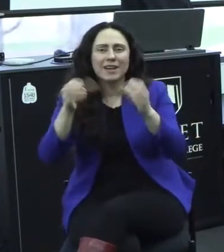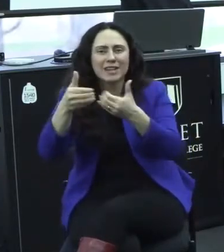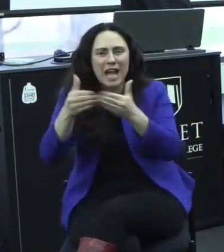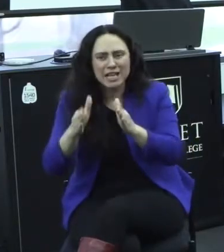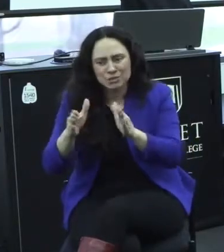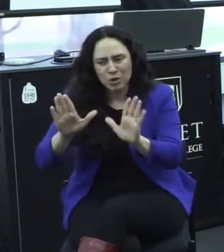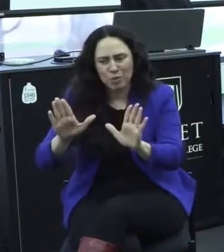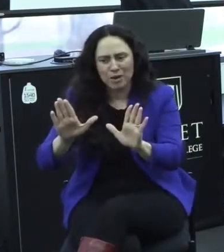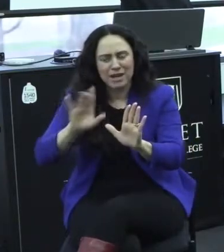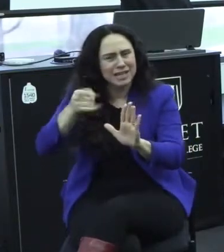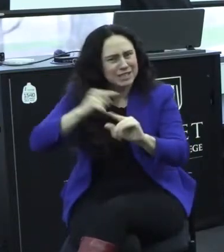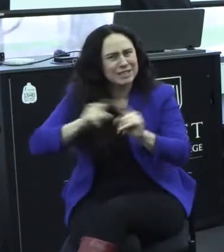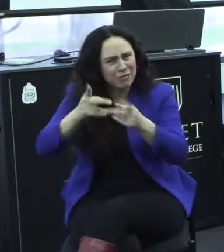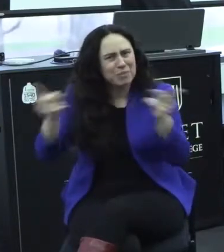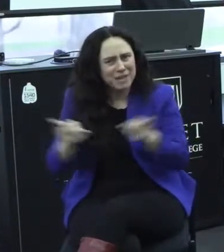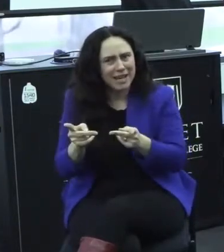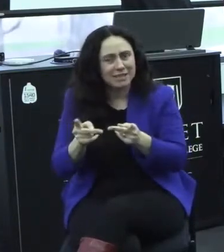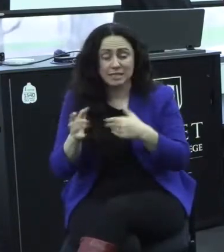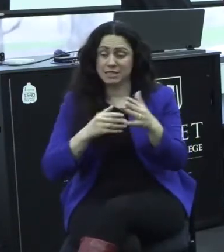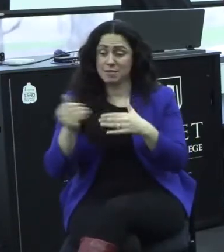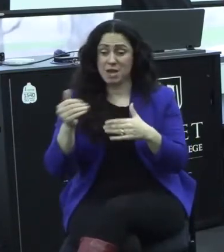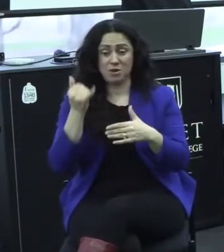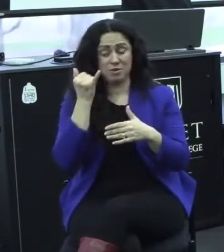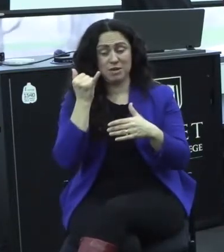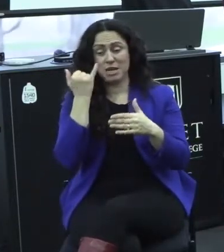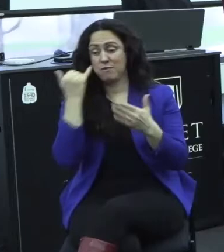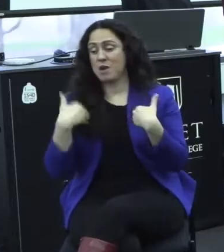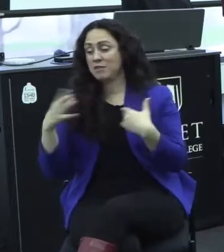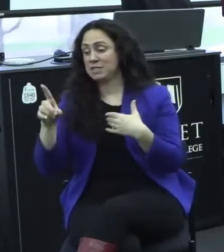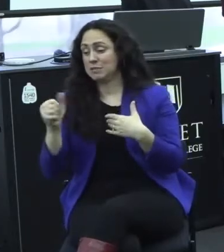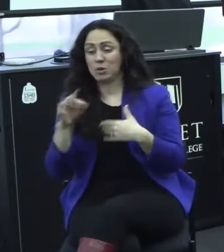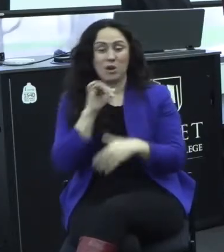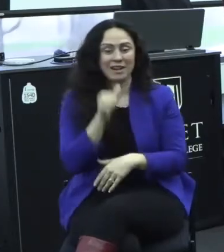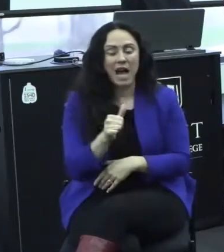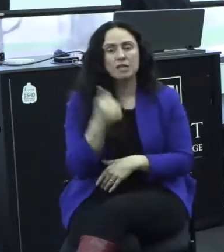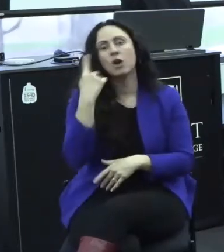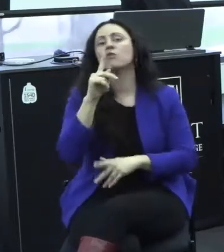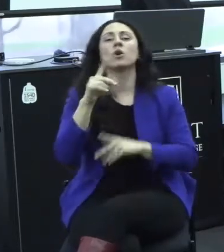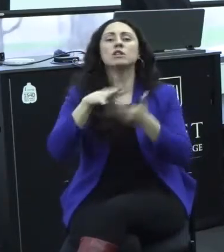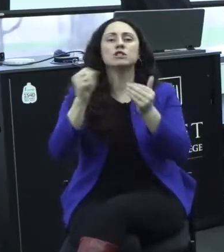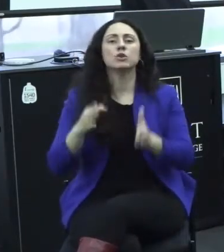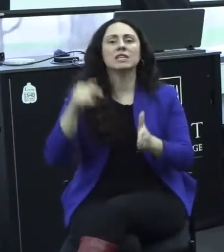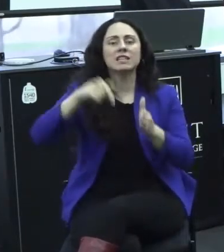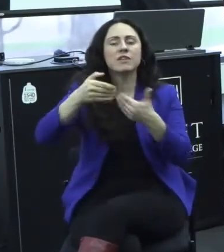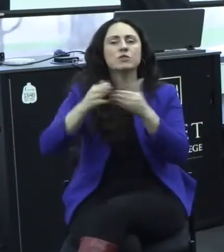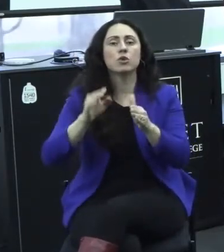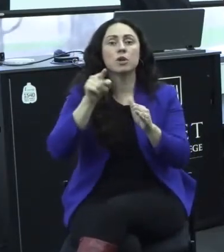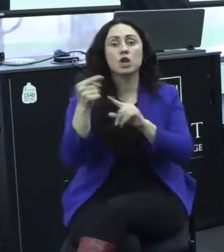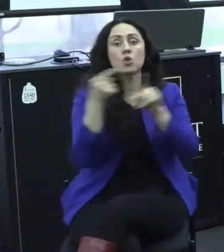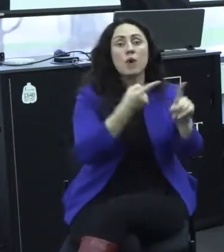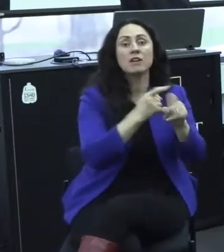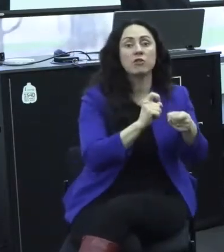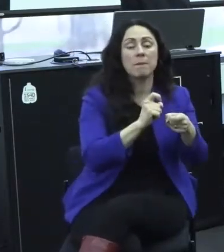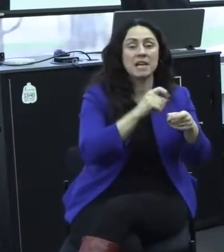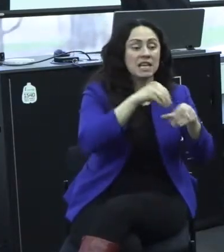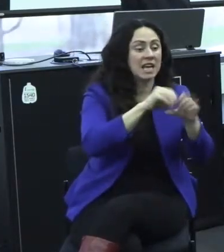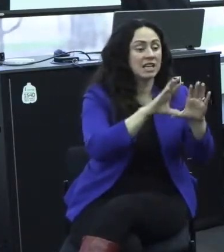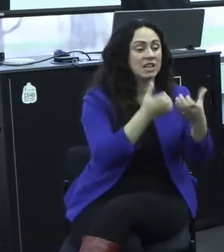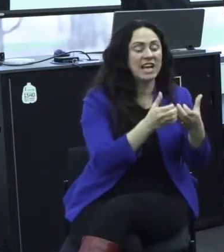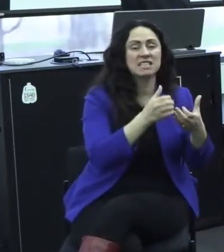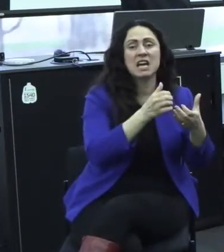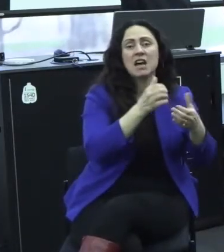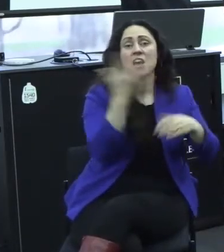is just a different place, regardless of disability. For those of you students in this room, like you went from being in class 5 days a